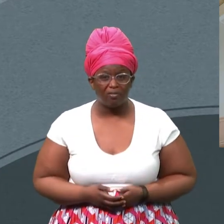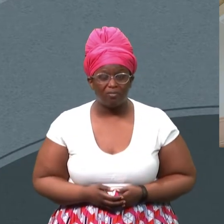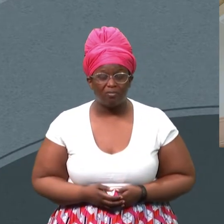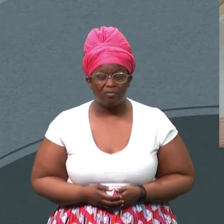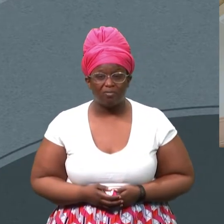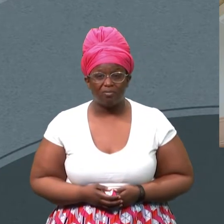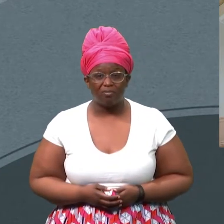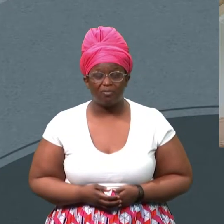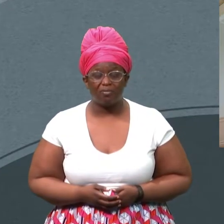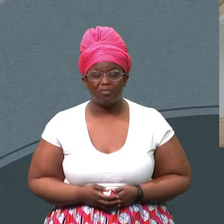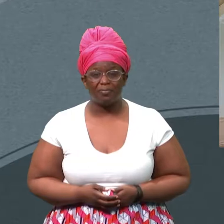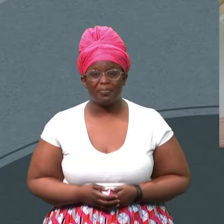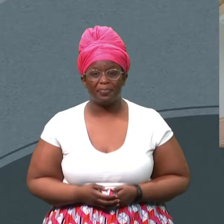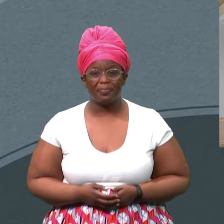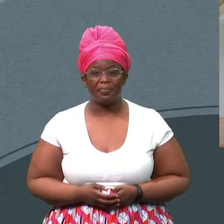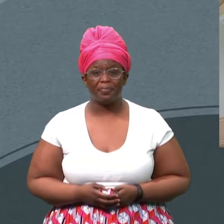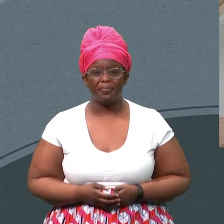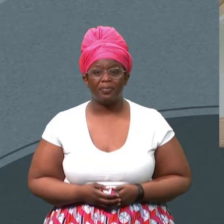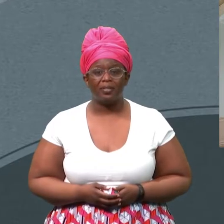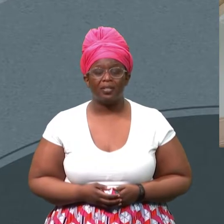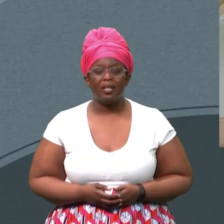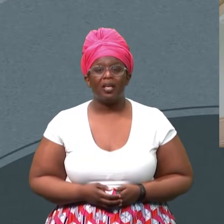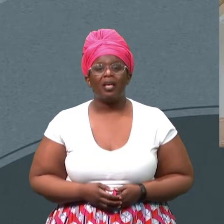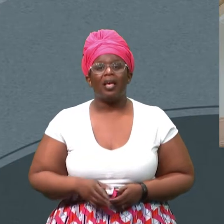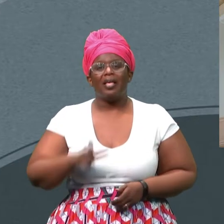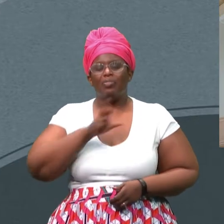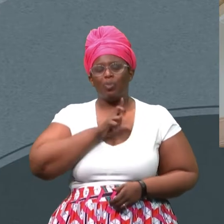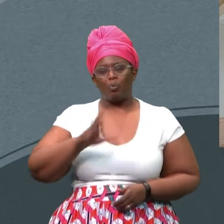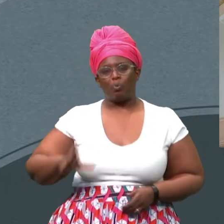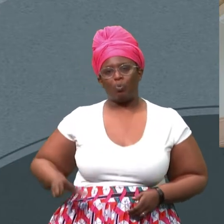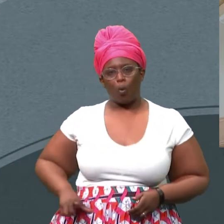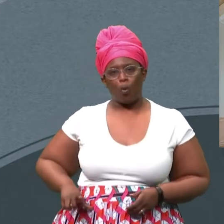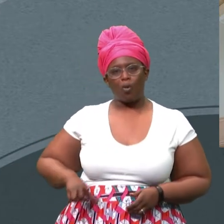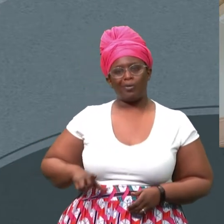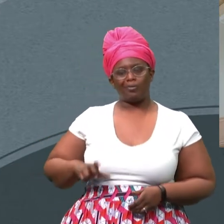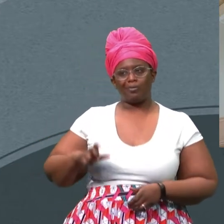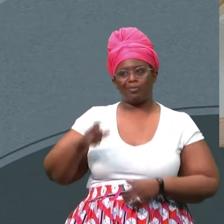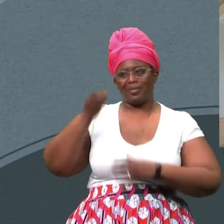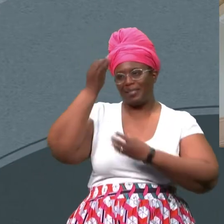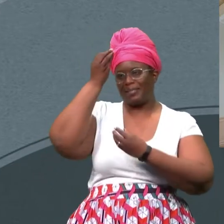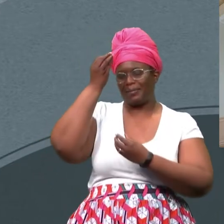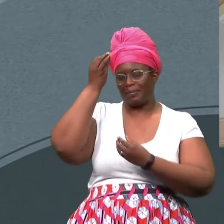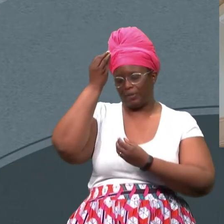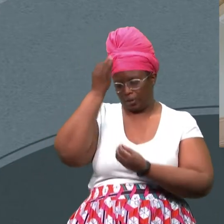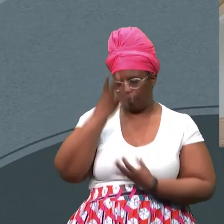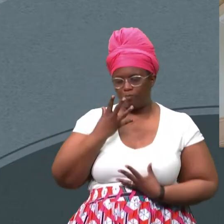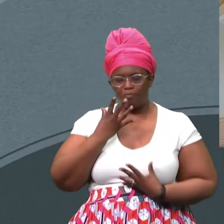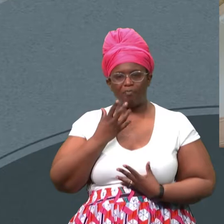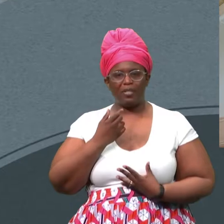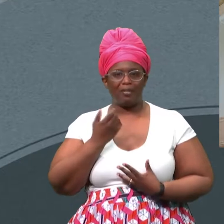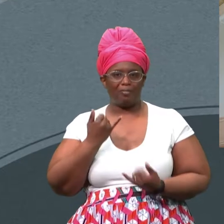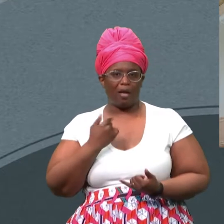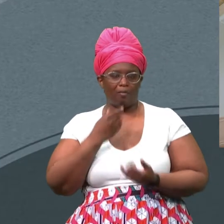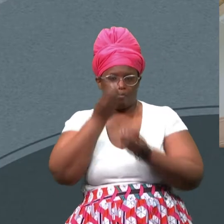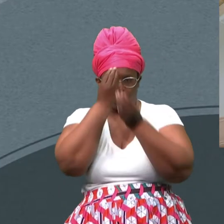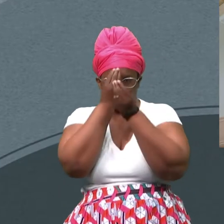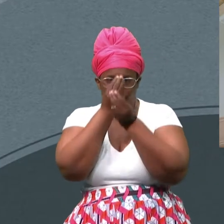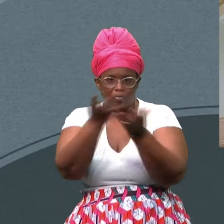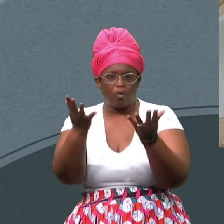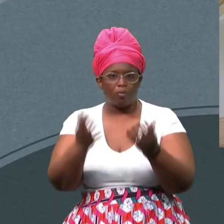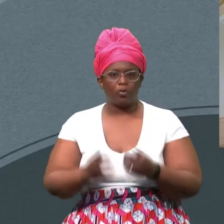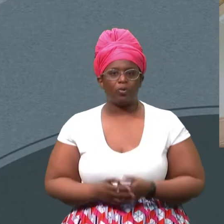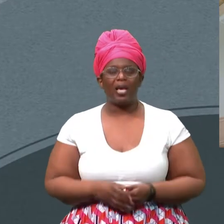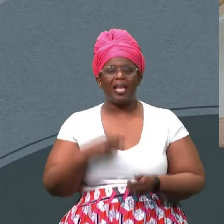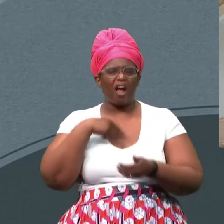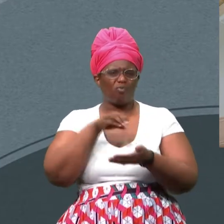because the Lord put this word of wisdom to share with the congregation. And this is what the Lord, I